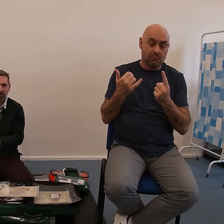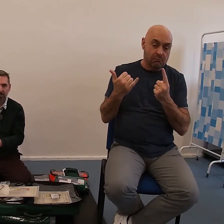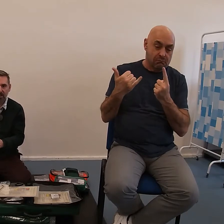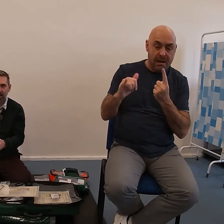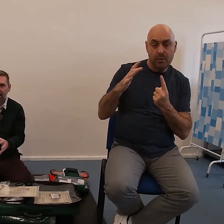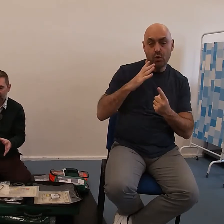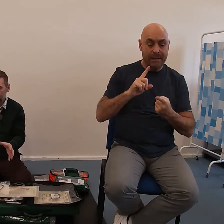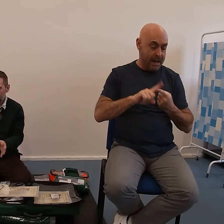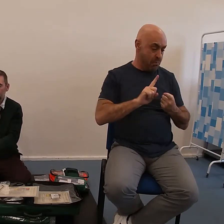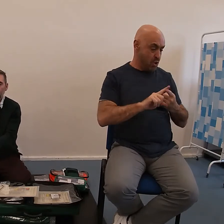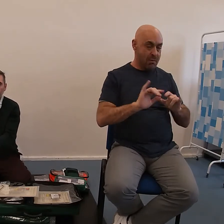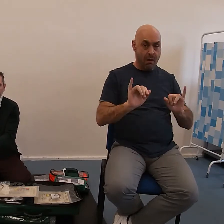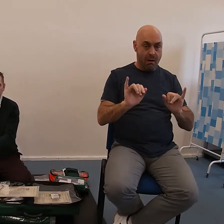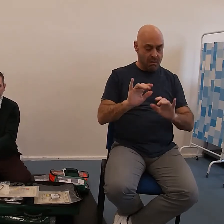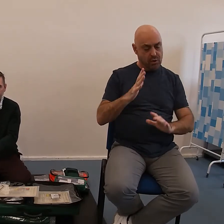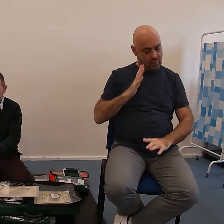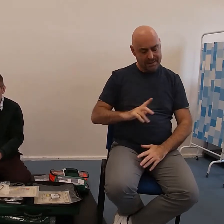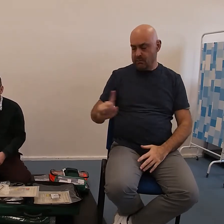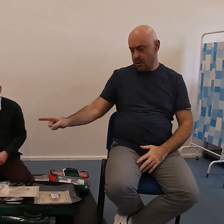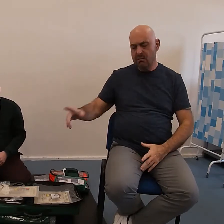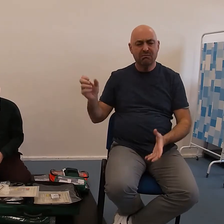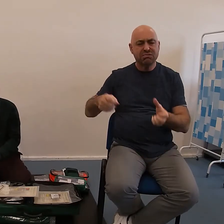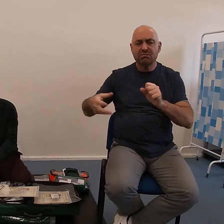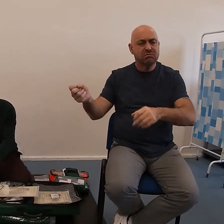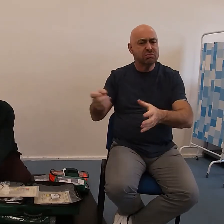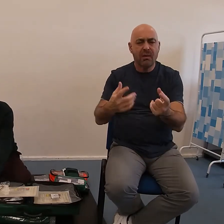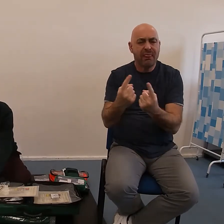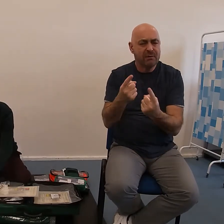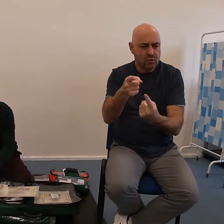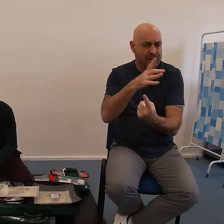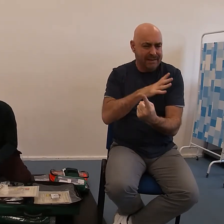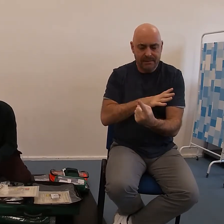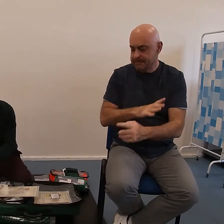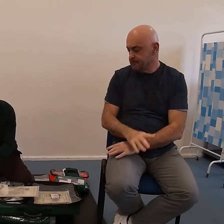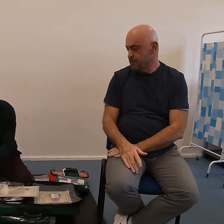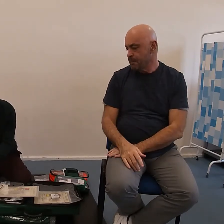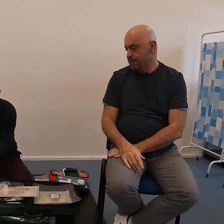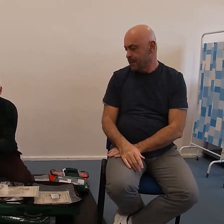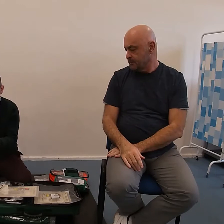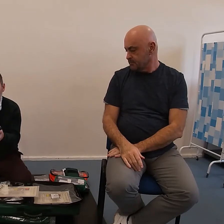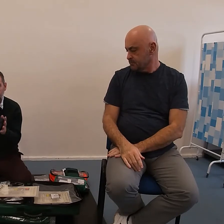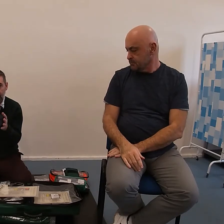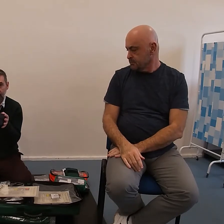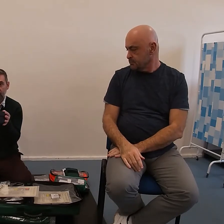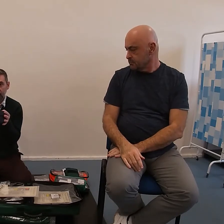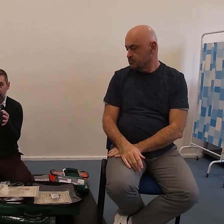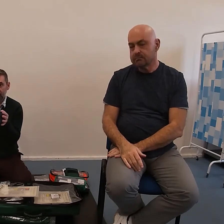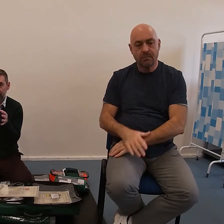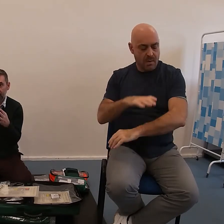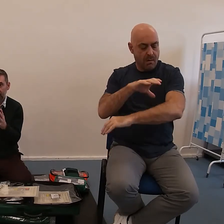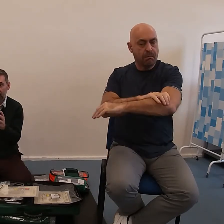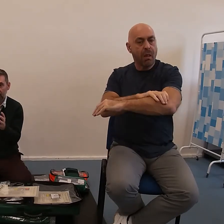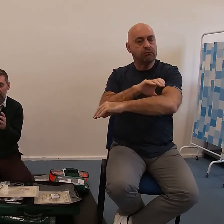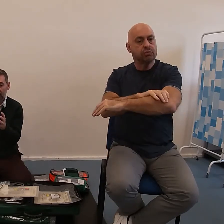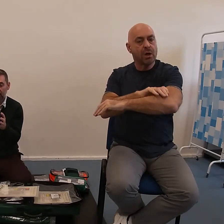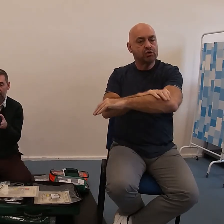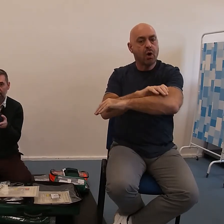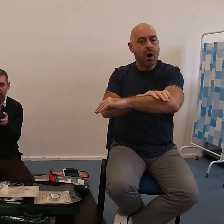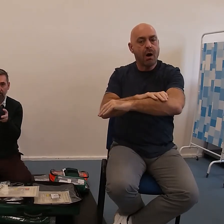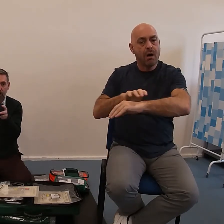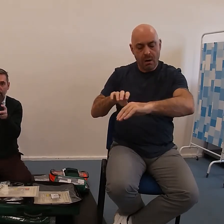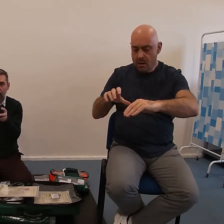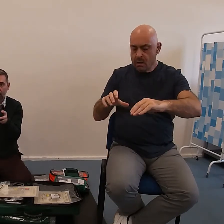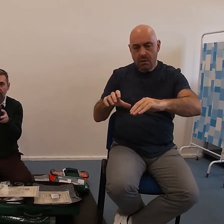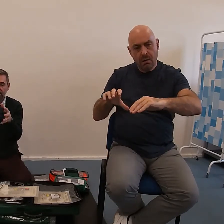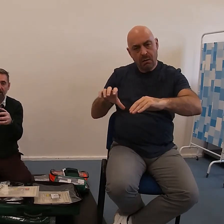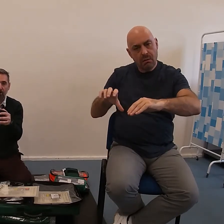in an emergency that we've just all grouped together. So we have a blood pressure machine, a